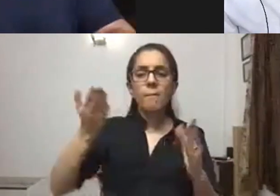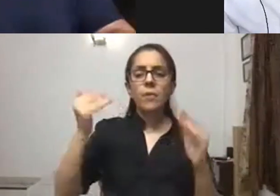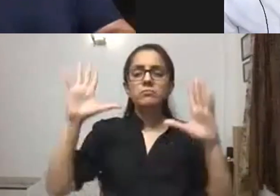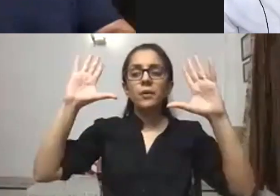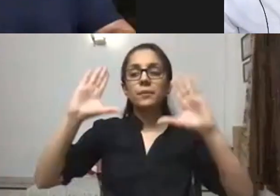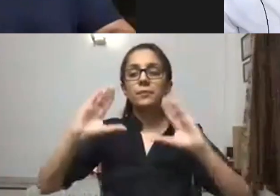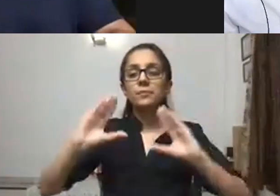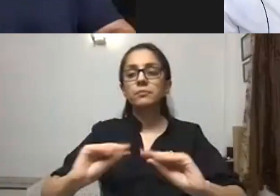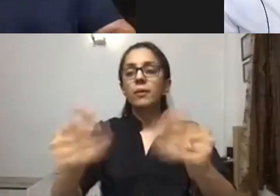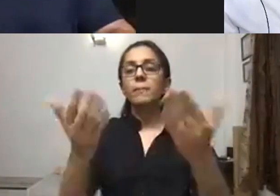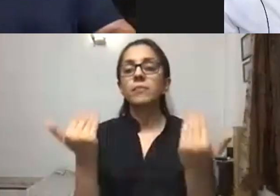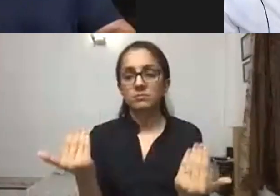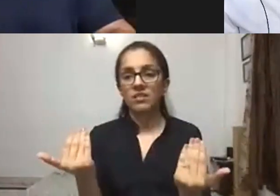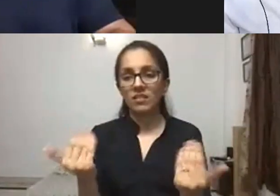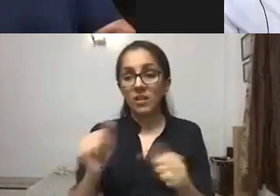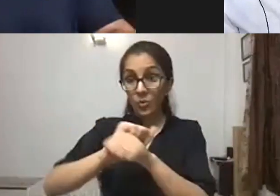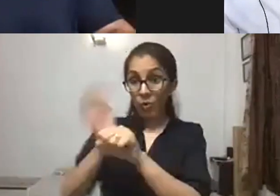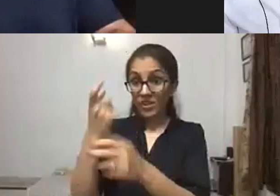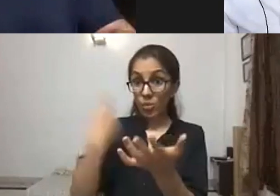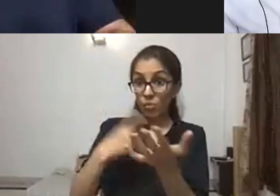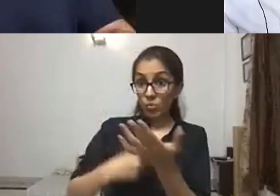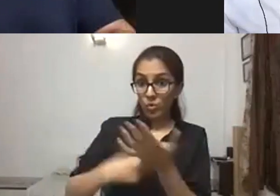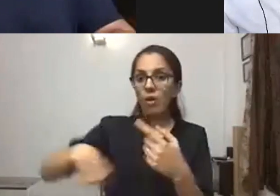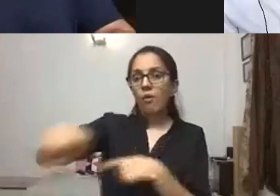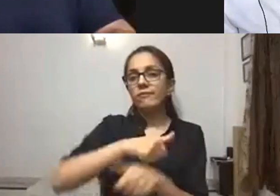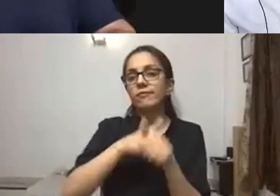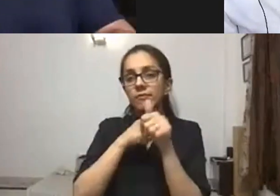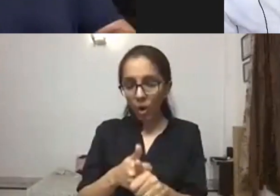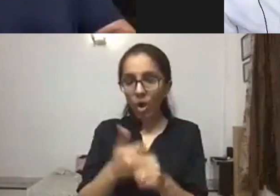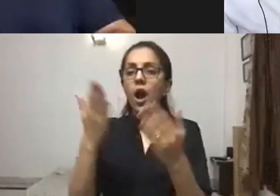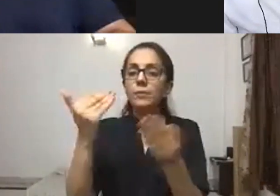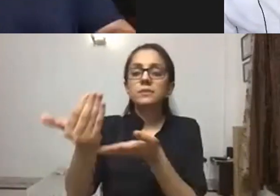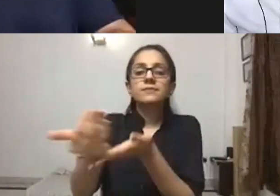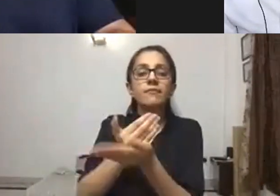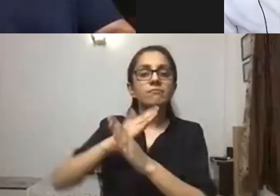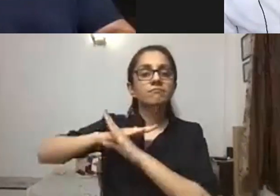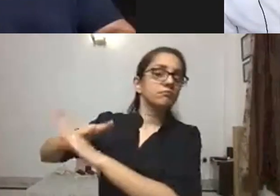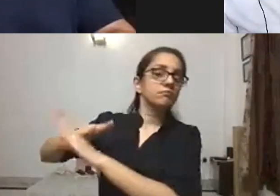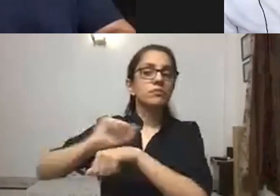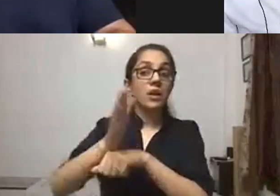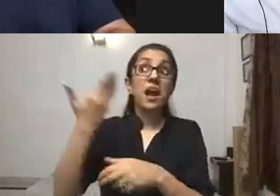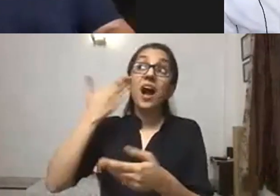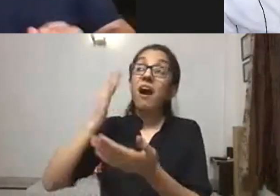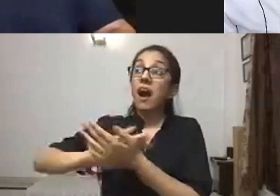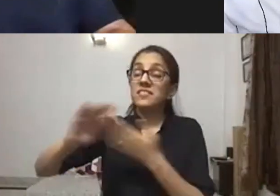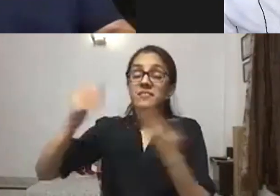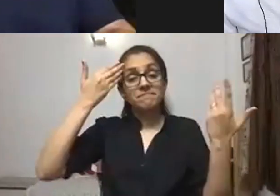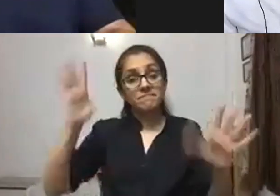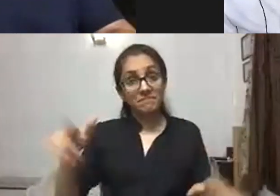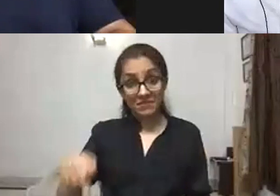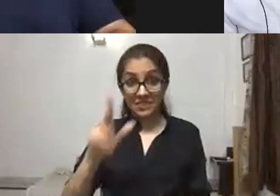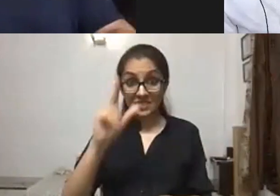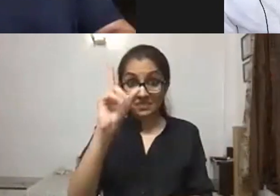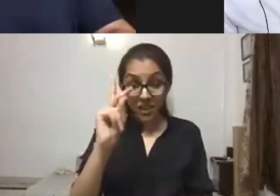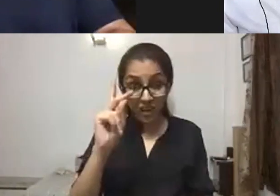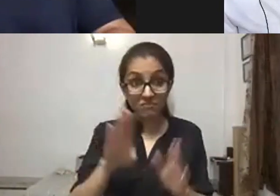of all the COVID norms, we can still, beat the virus. So when it will end, we don't know. Whether this is the second